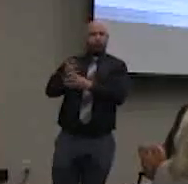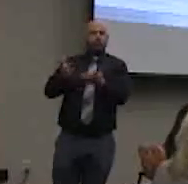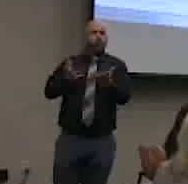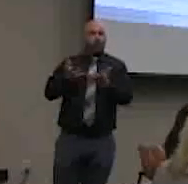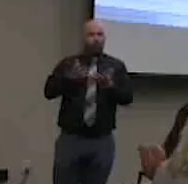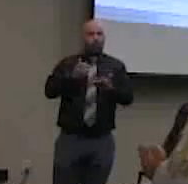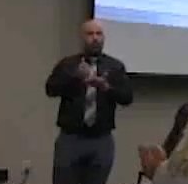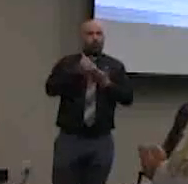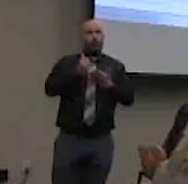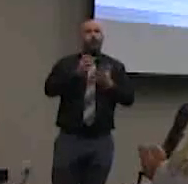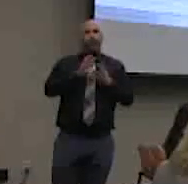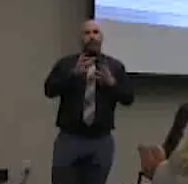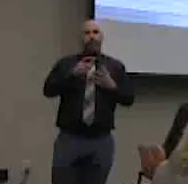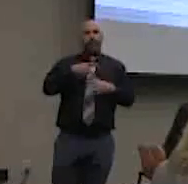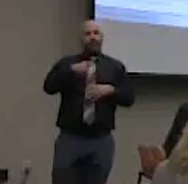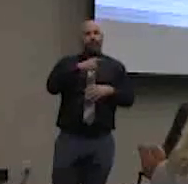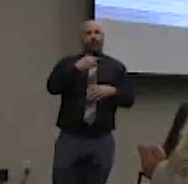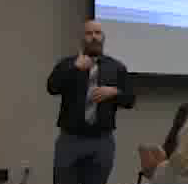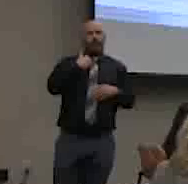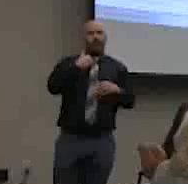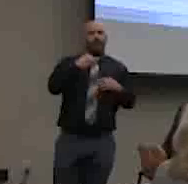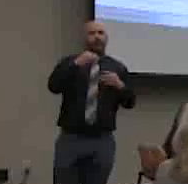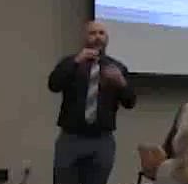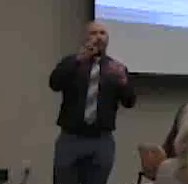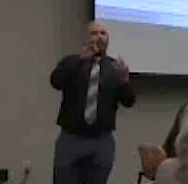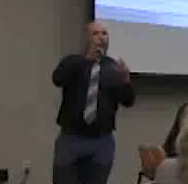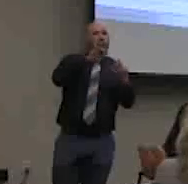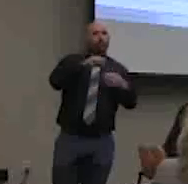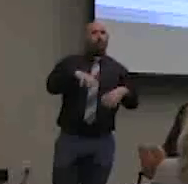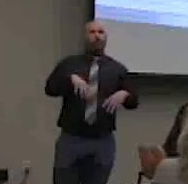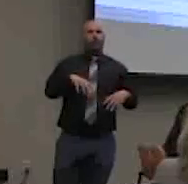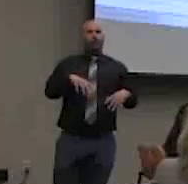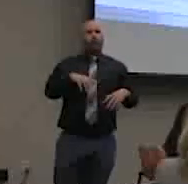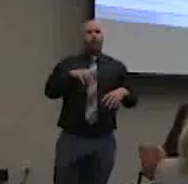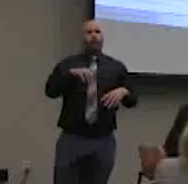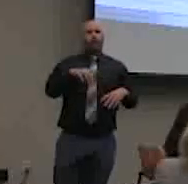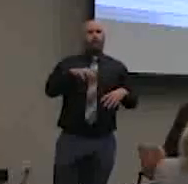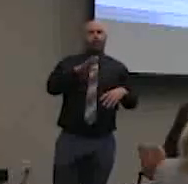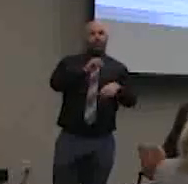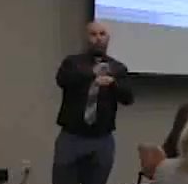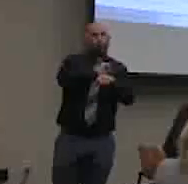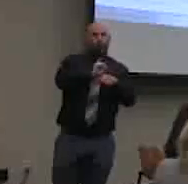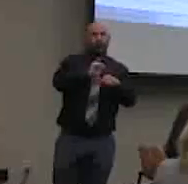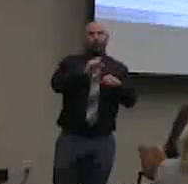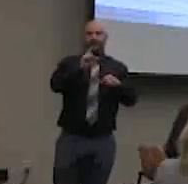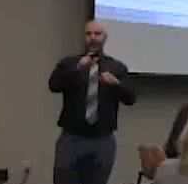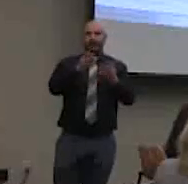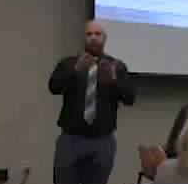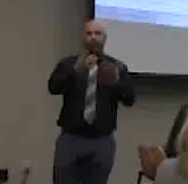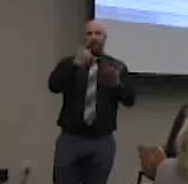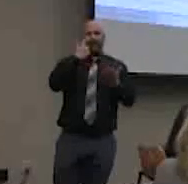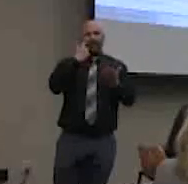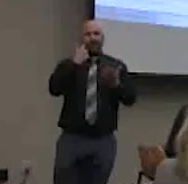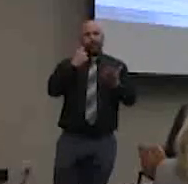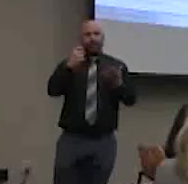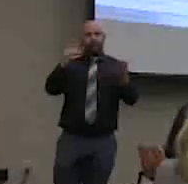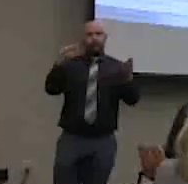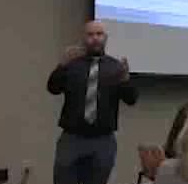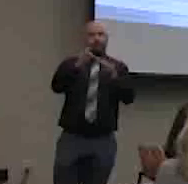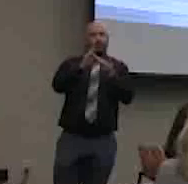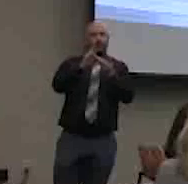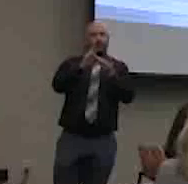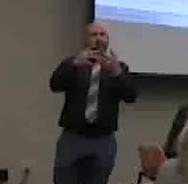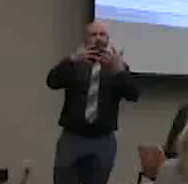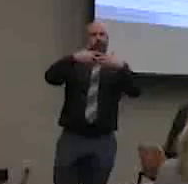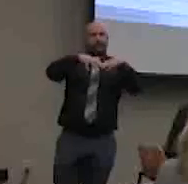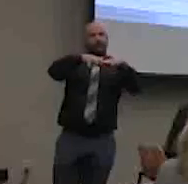bunch of touch points for individuals who most need the service to help bridge together, so that the web ends up being, you know, no wrong point of